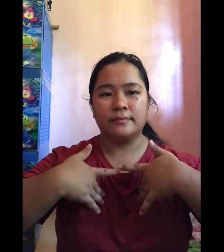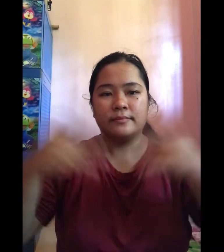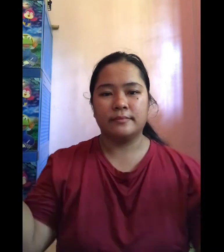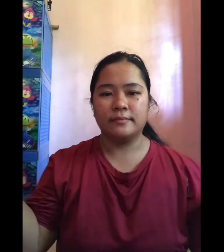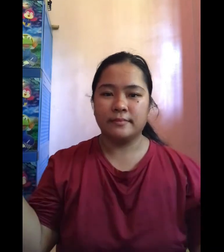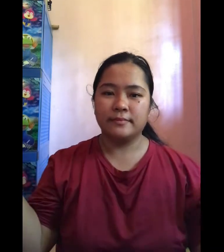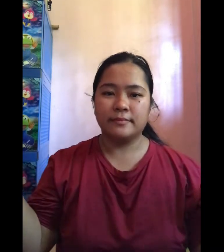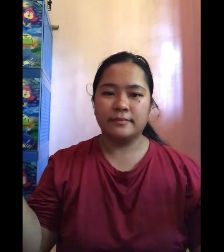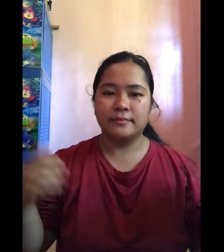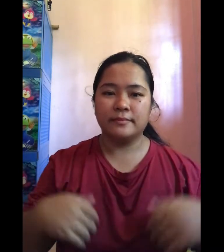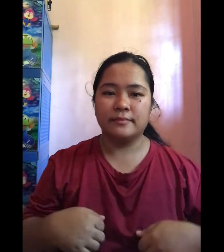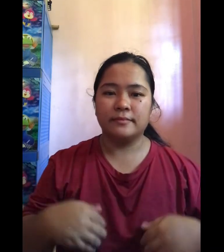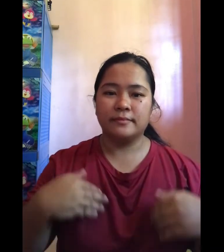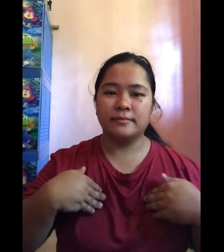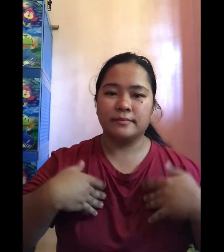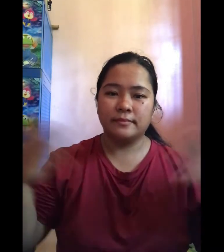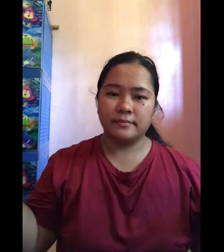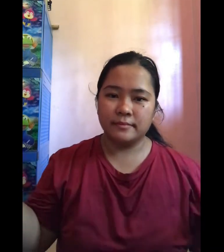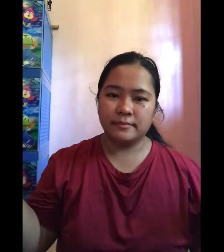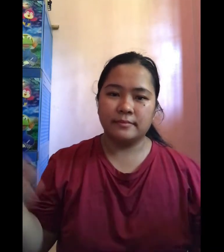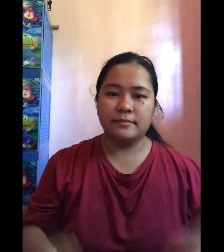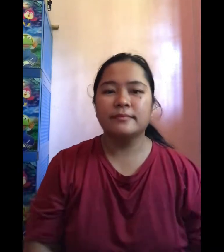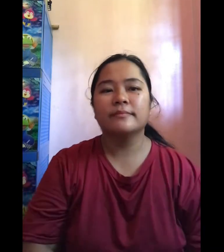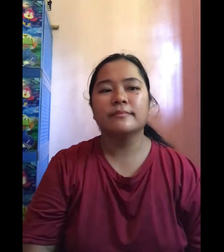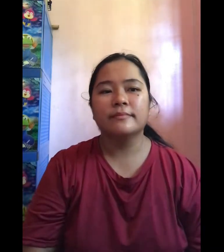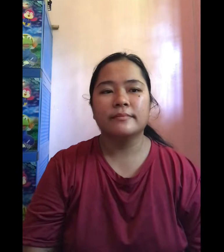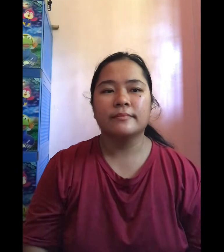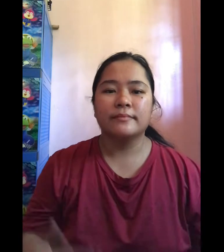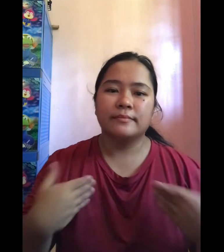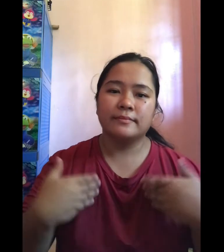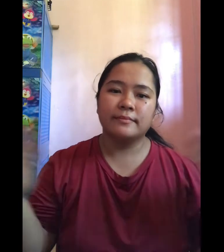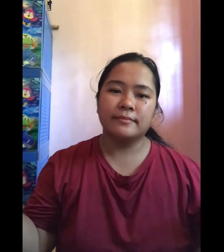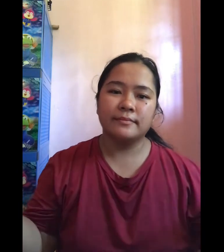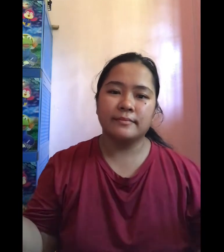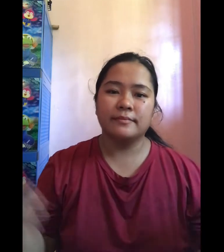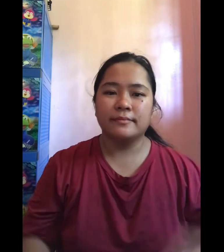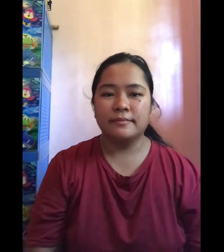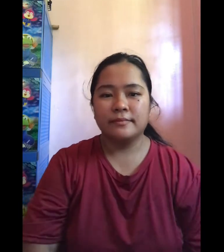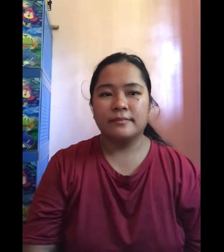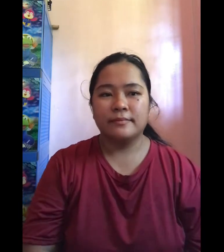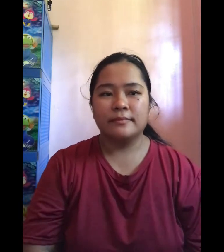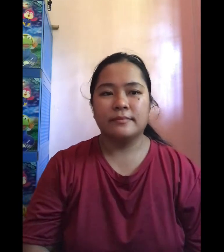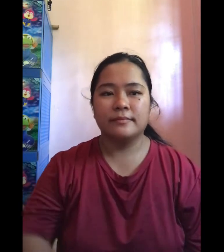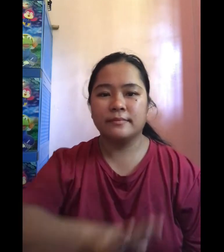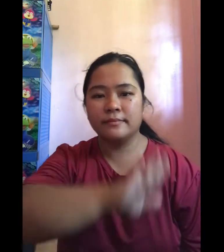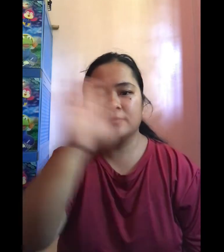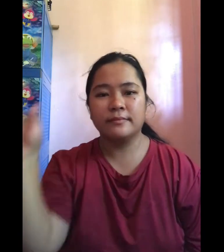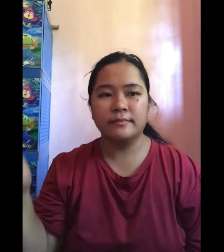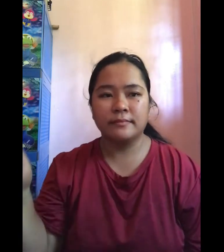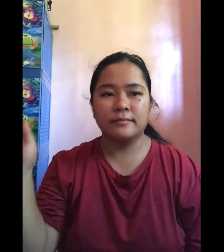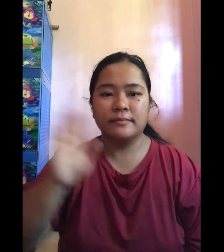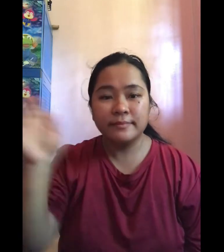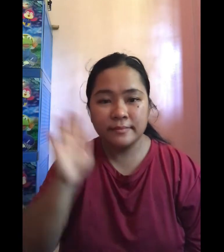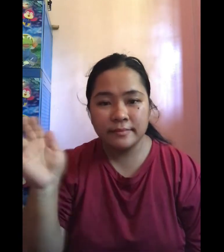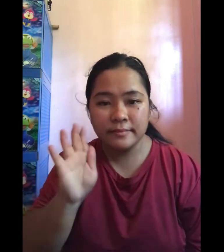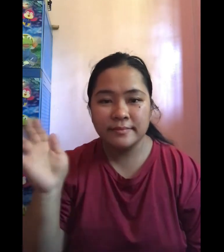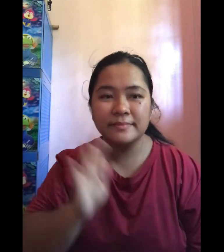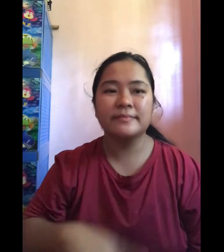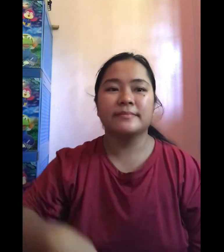up? I think it's really cute. What's up? So you have hi or hi,